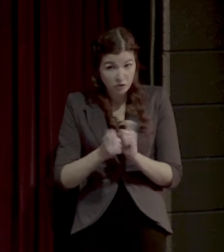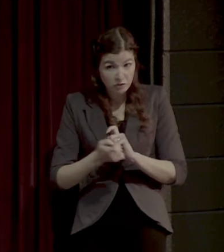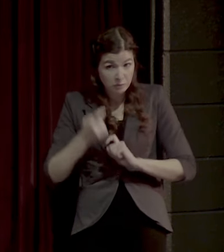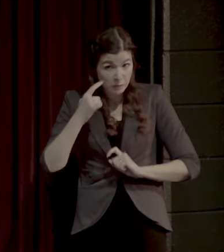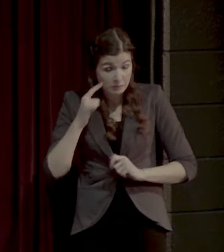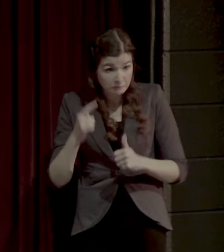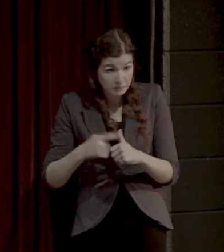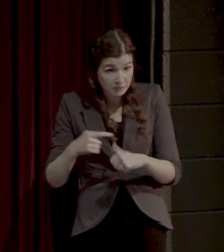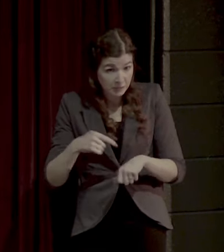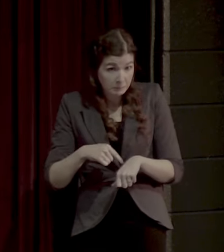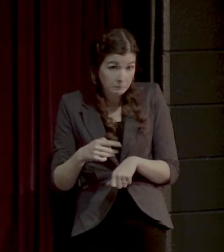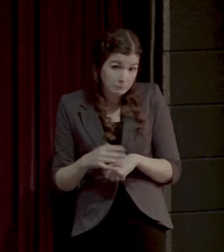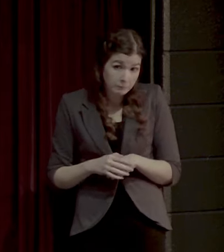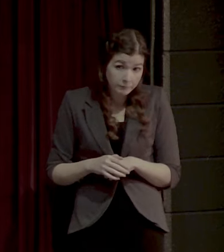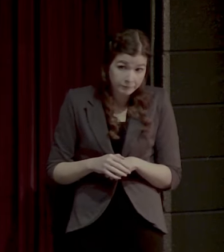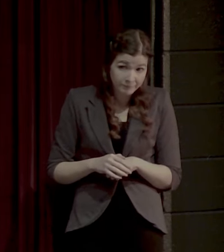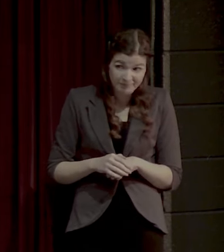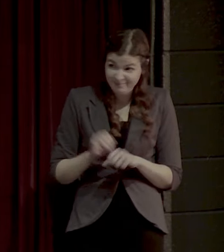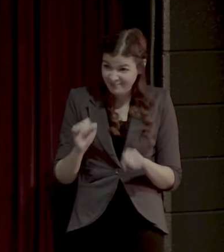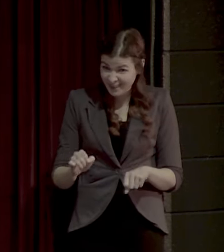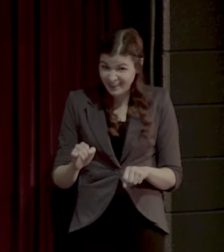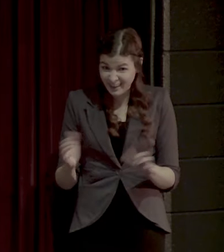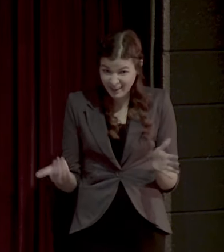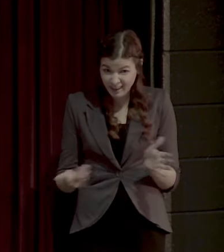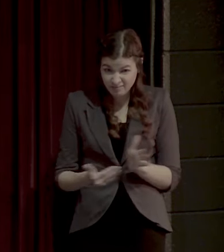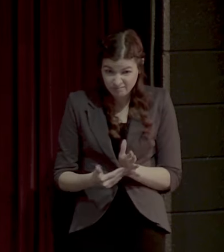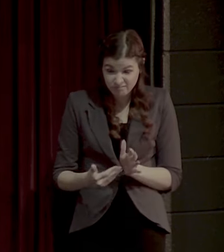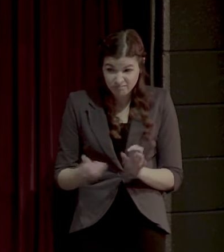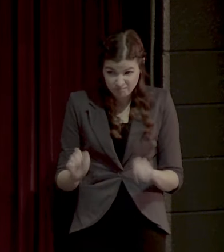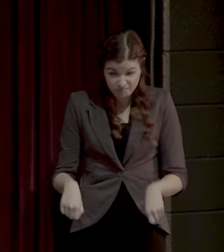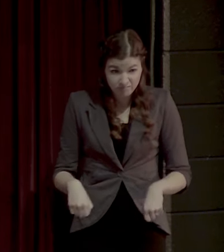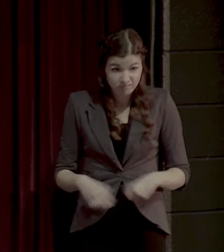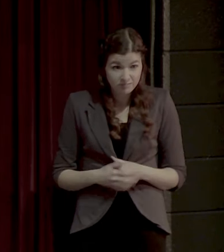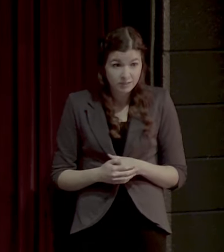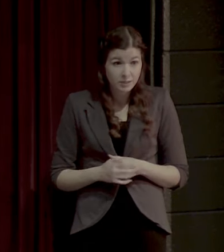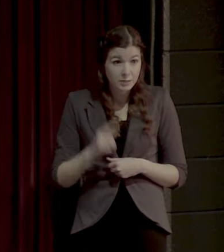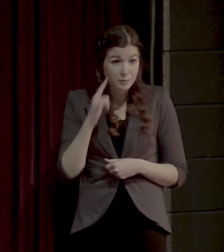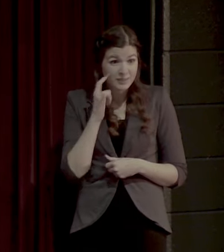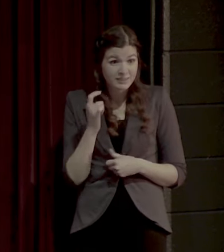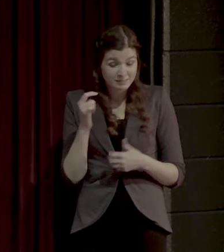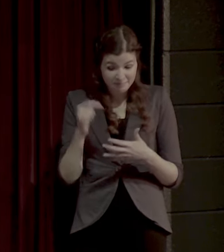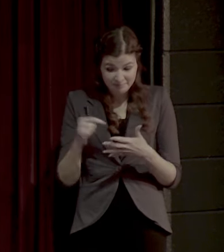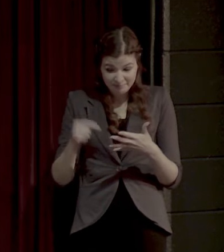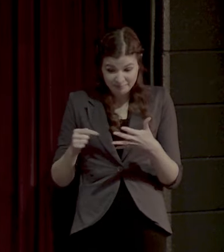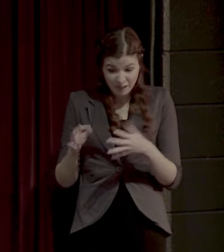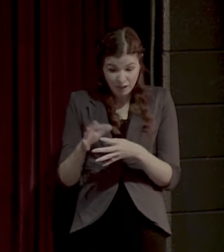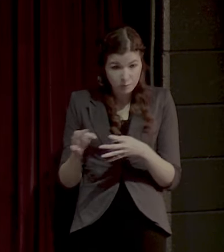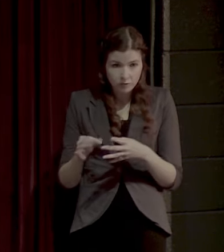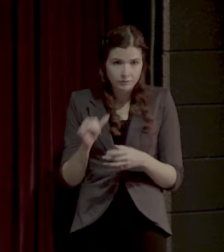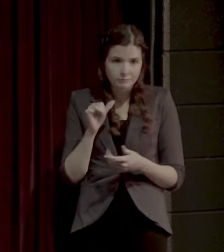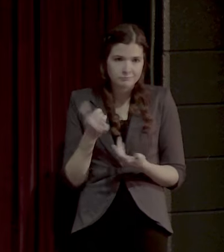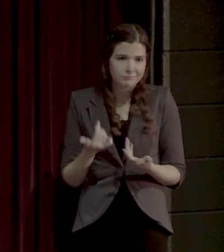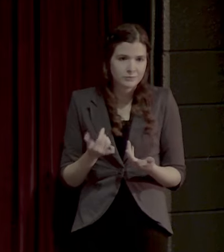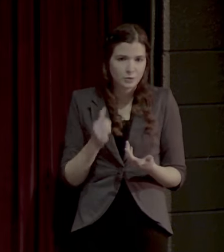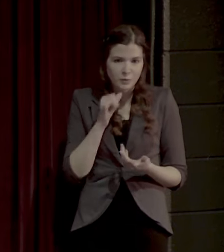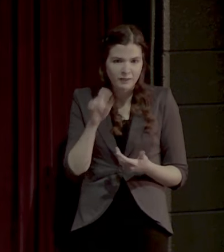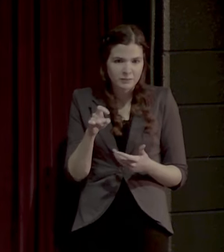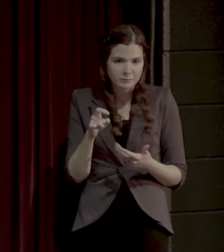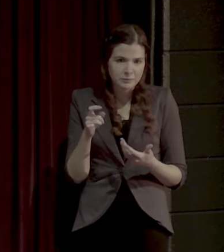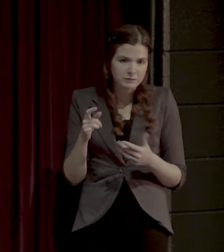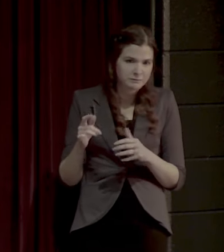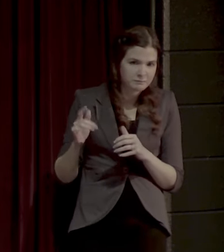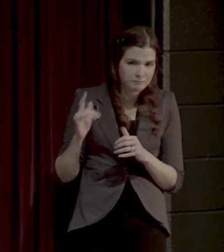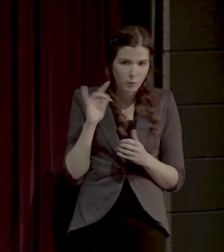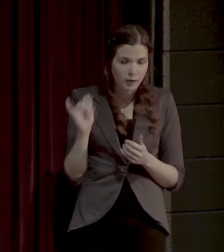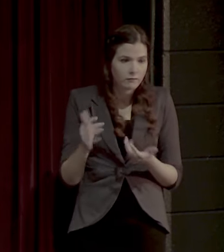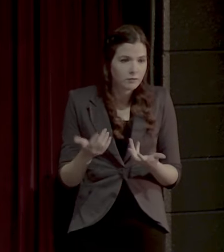time? Is that you can do it again. Because these kinds of choices aren't permanent. So do what you want